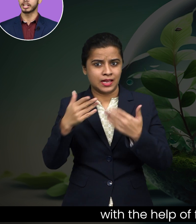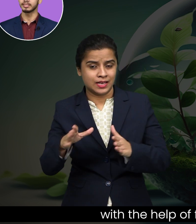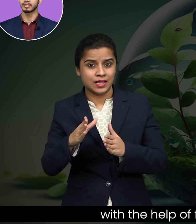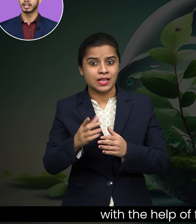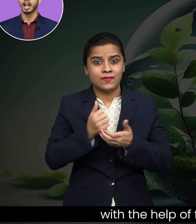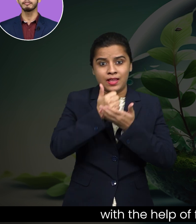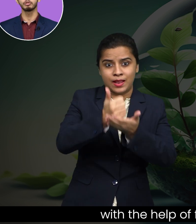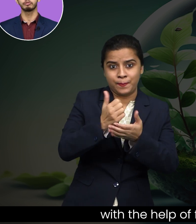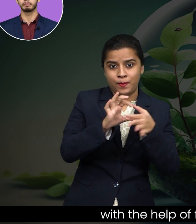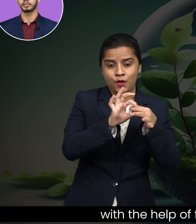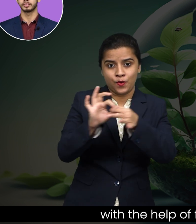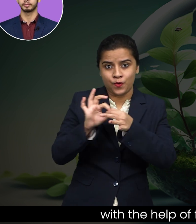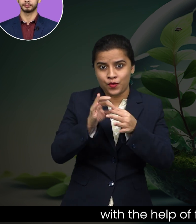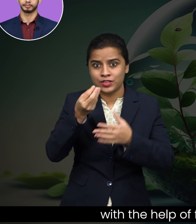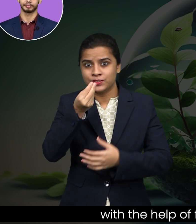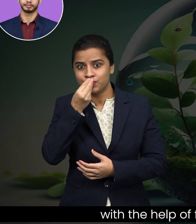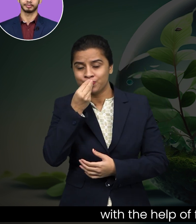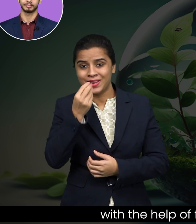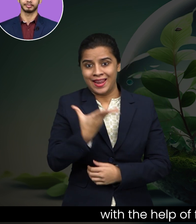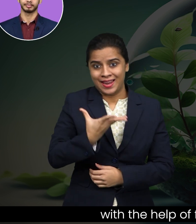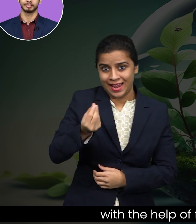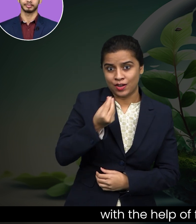food chains and food webs.